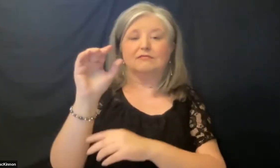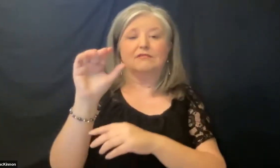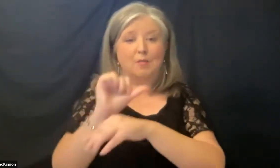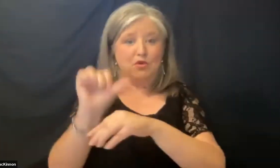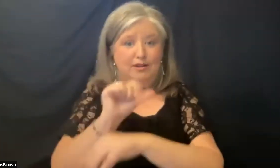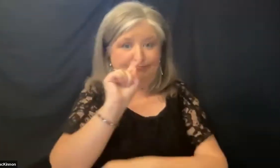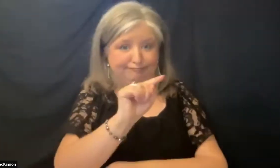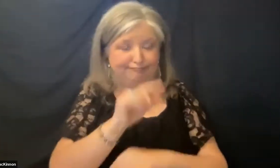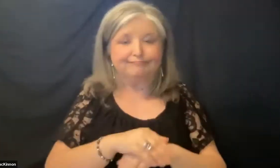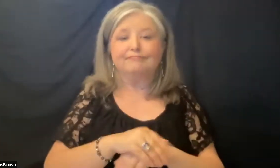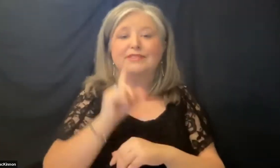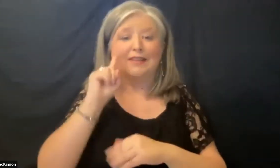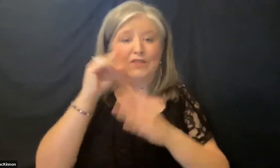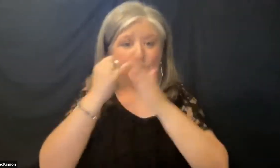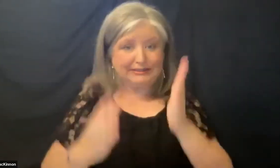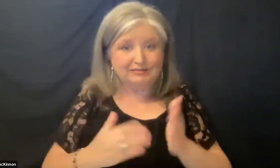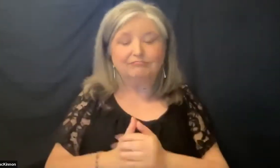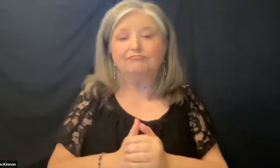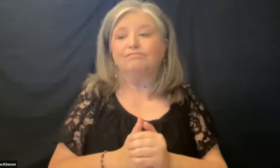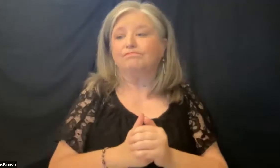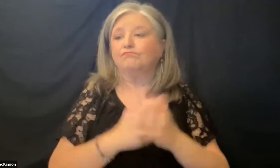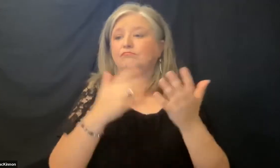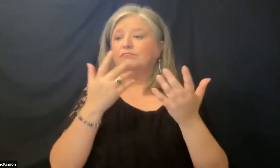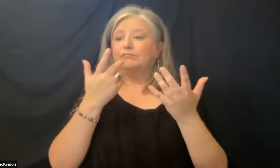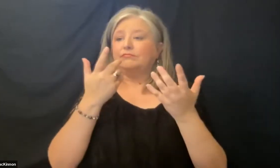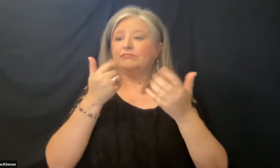Chris is an Edmonton-based performing artist.